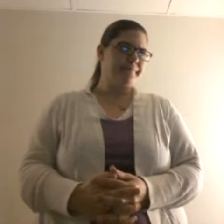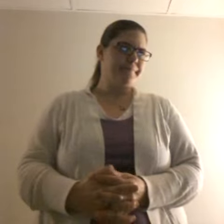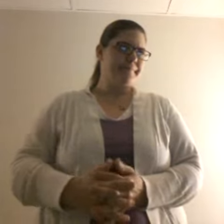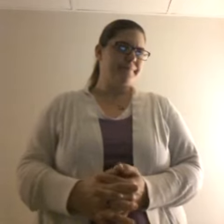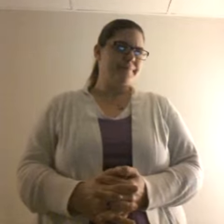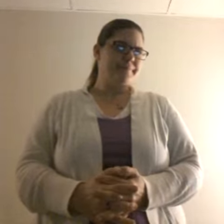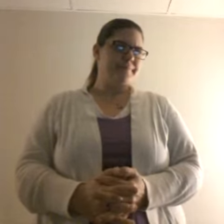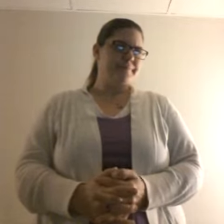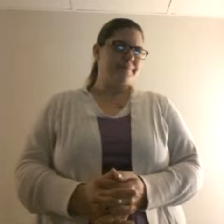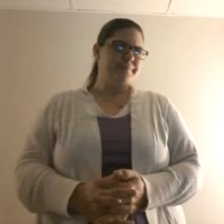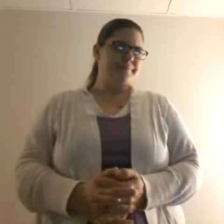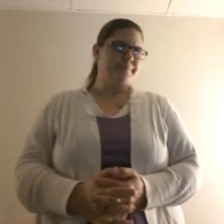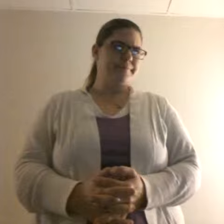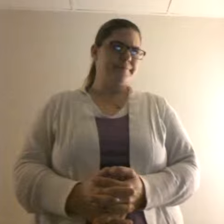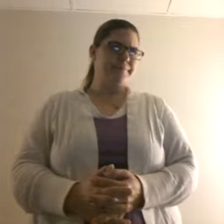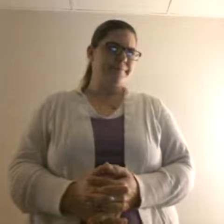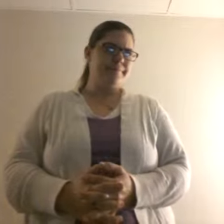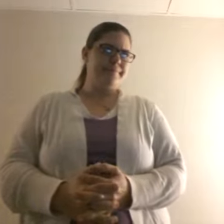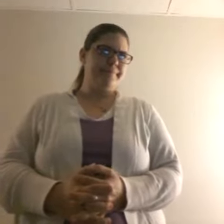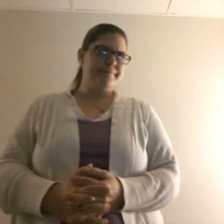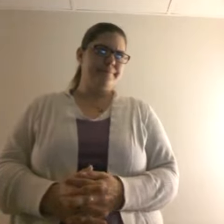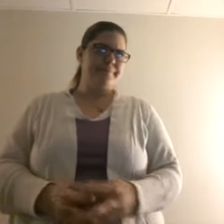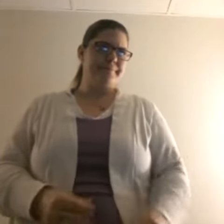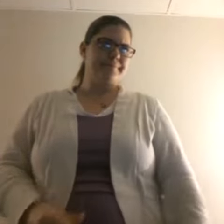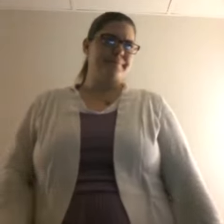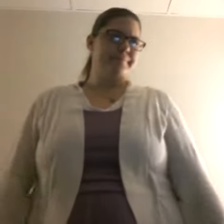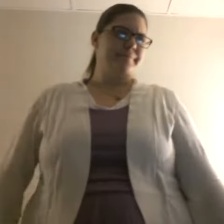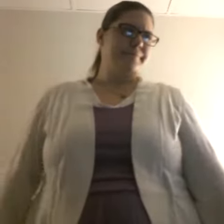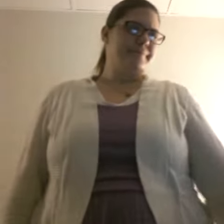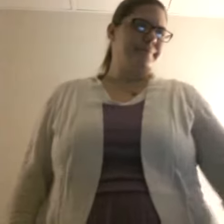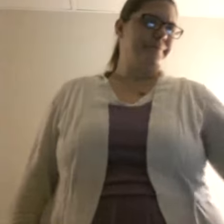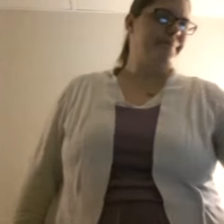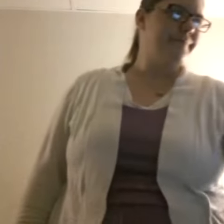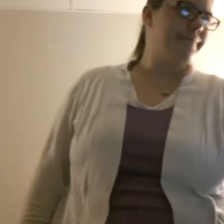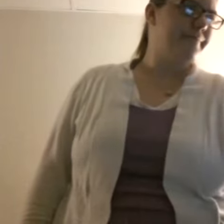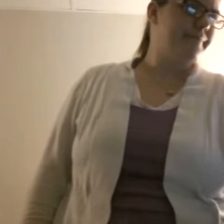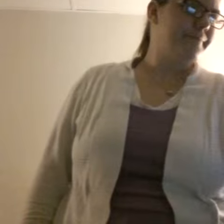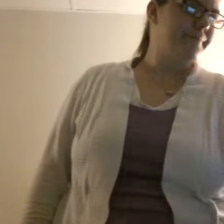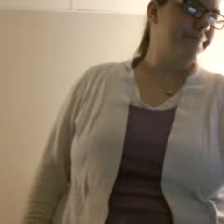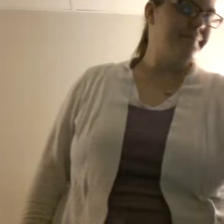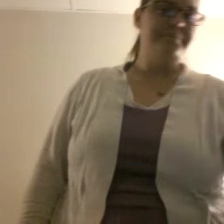Reading class, we are going to continue to work with the skill that we've been working with this week on comparing and contrasting.